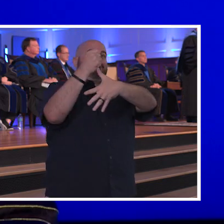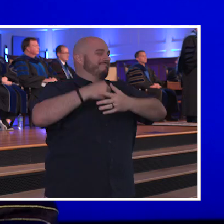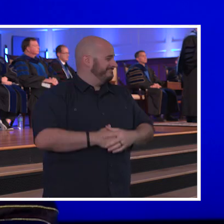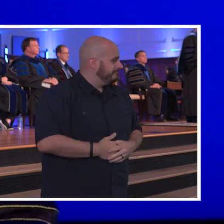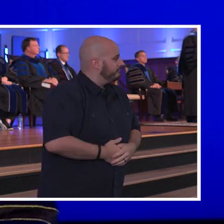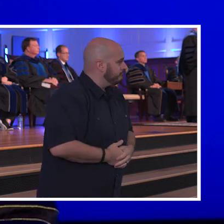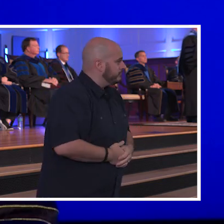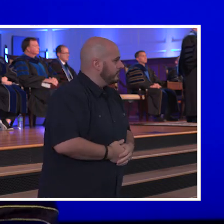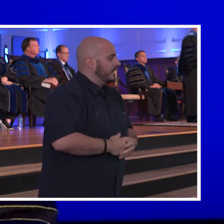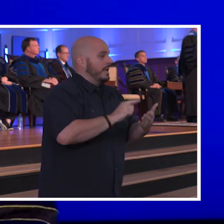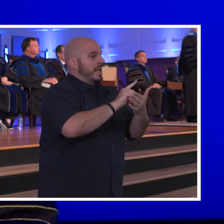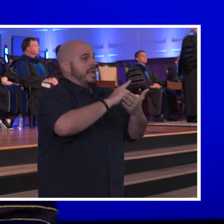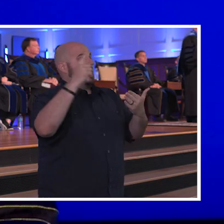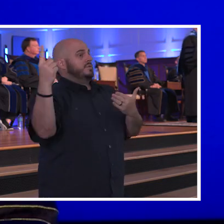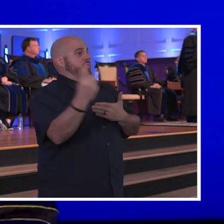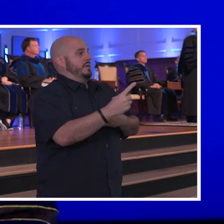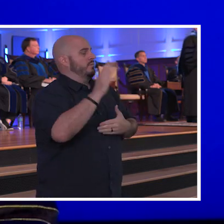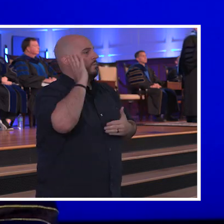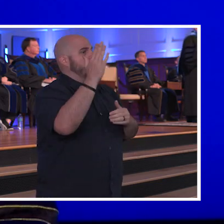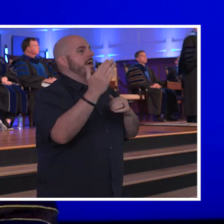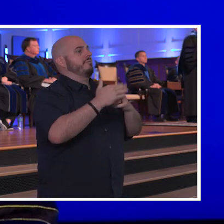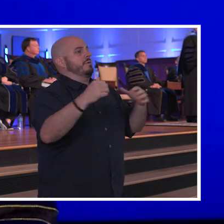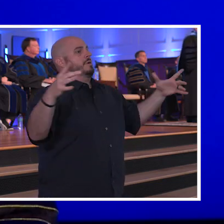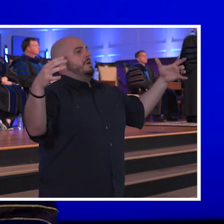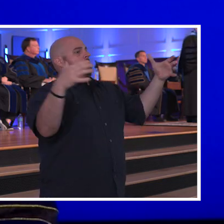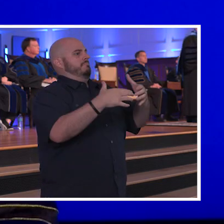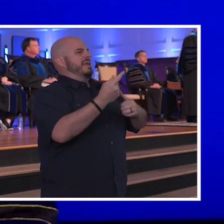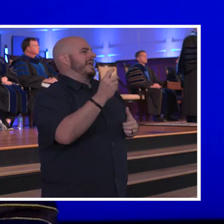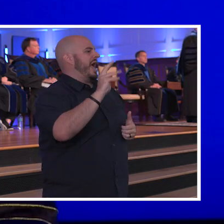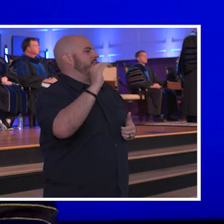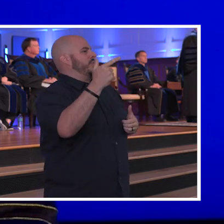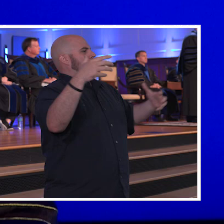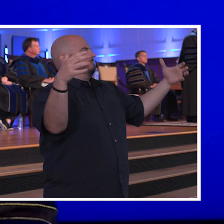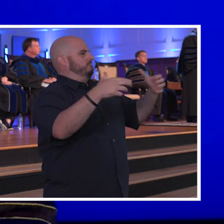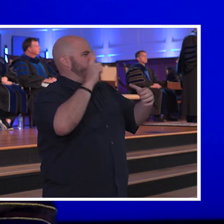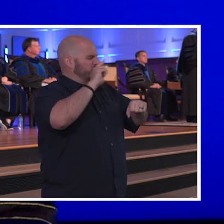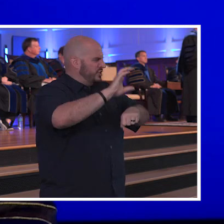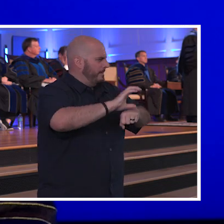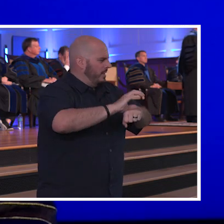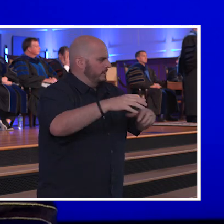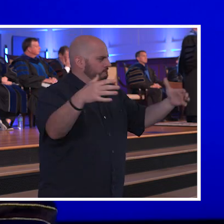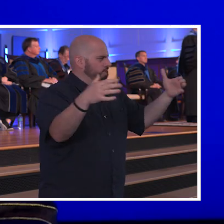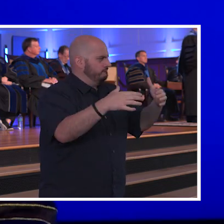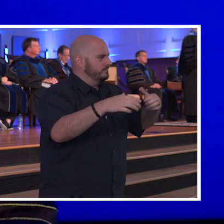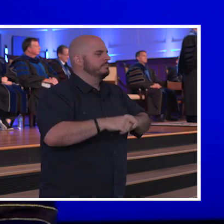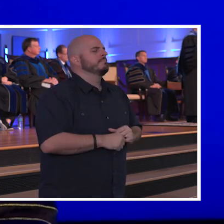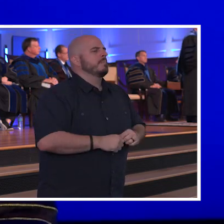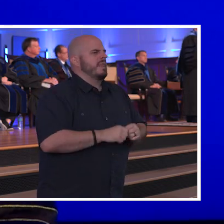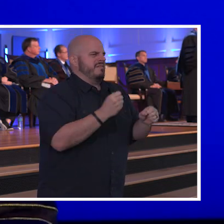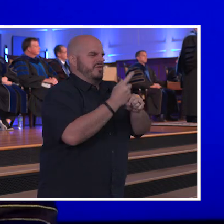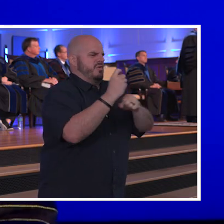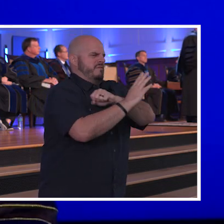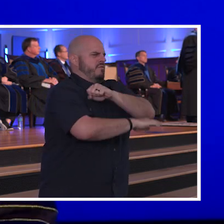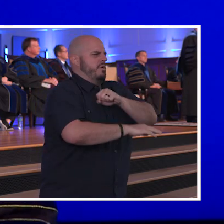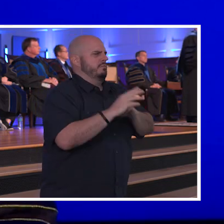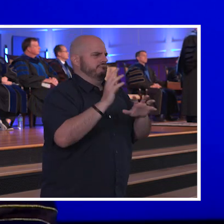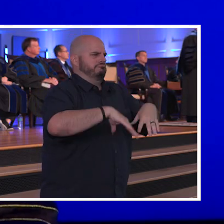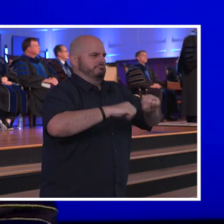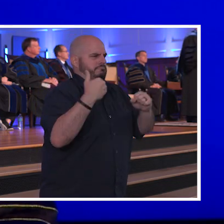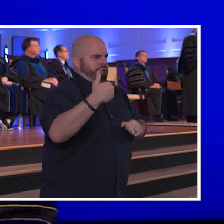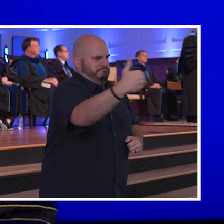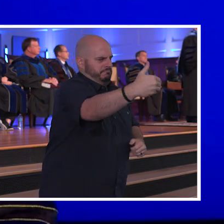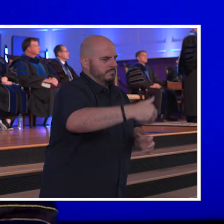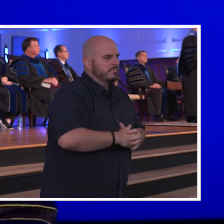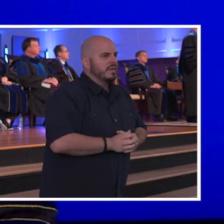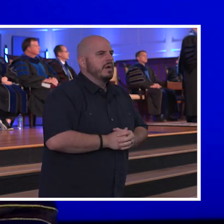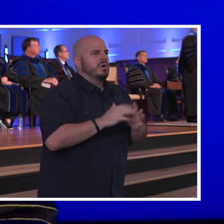call our gathering chapel. We do this every fall. And I want to urge you to do your best to be here for that particular service as